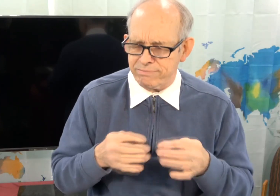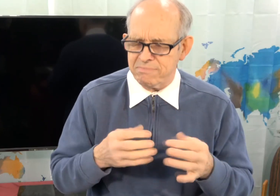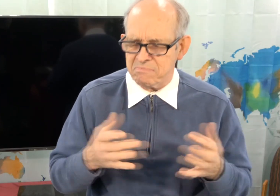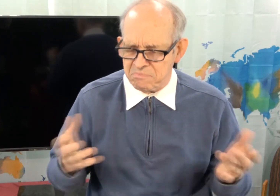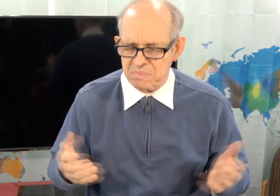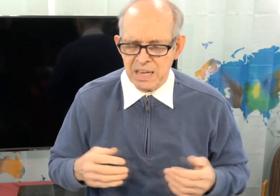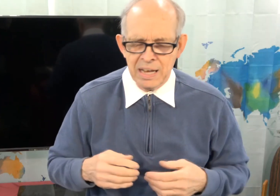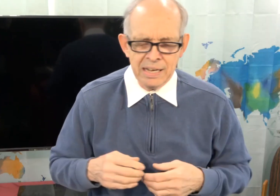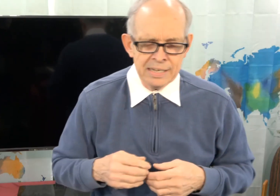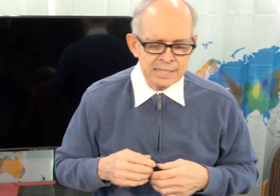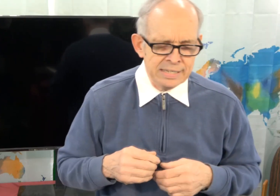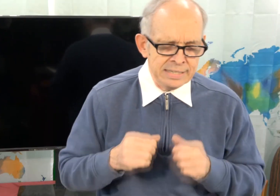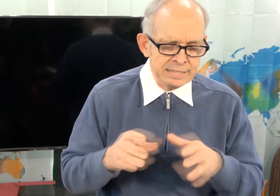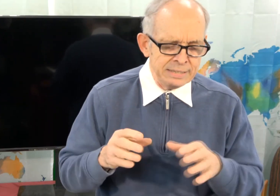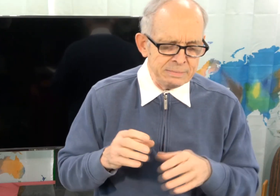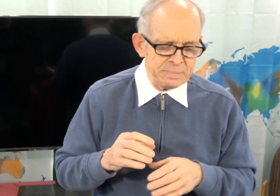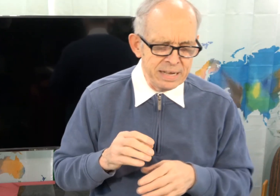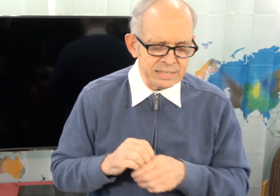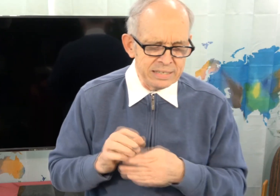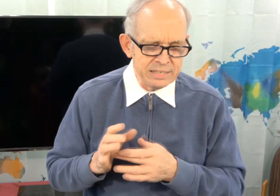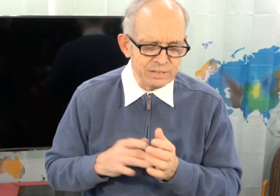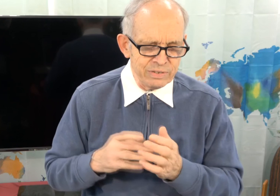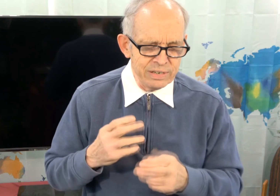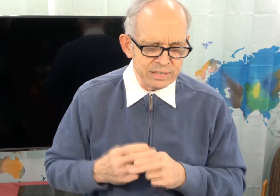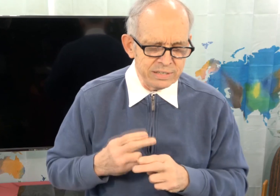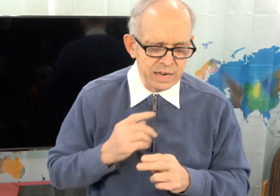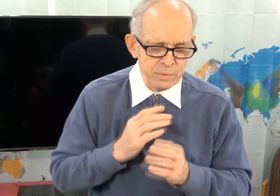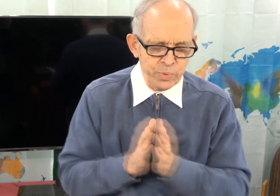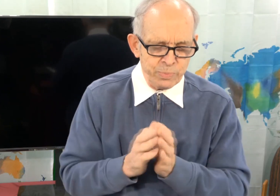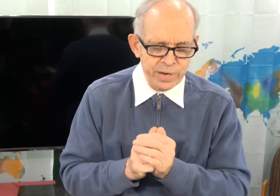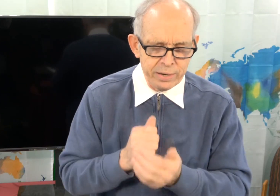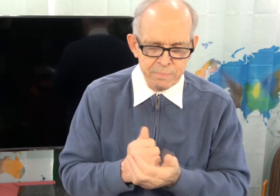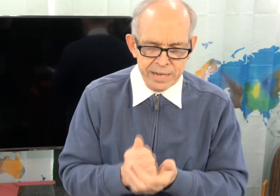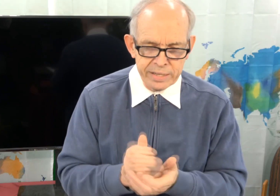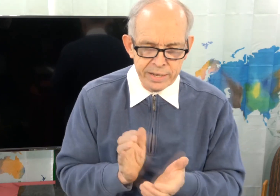And bless in Jesus' name we pray, amen.